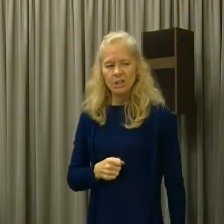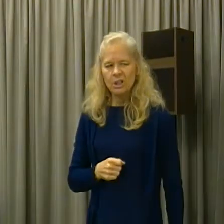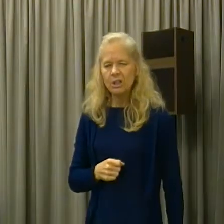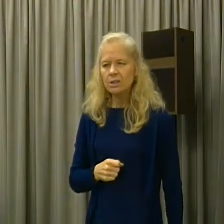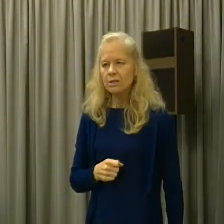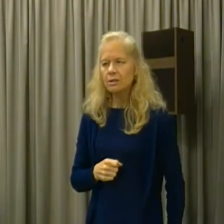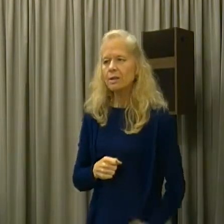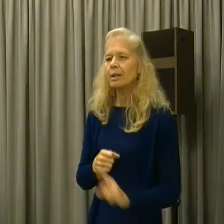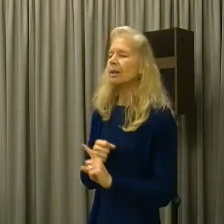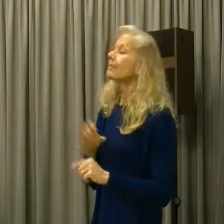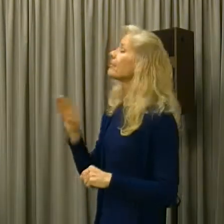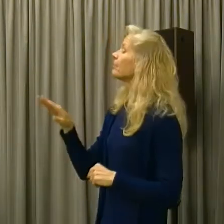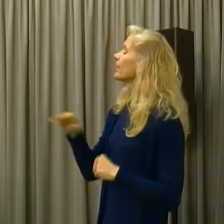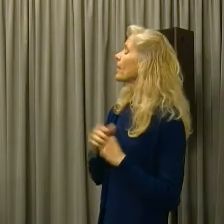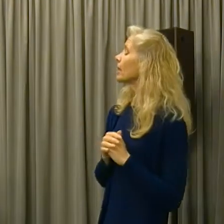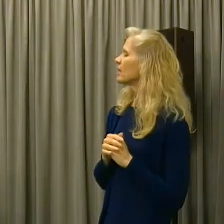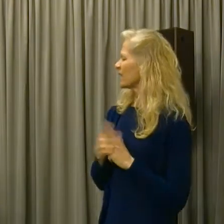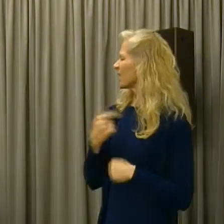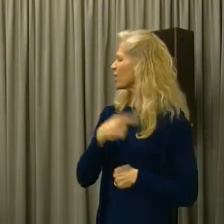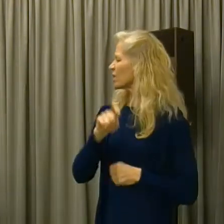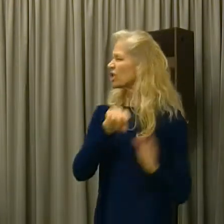But if you walked into the king and he looked at you,